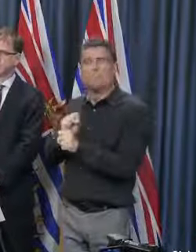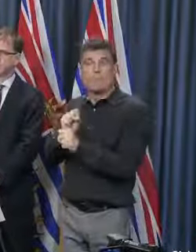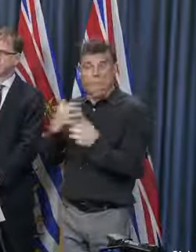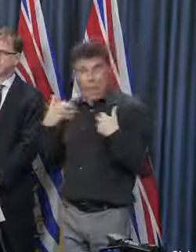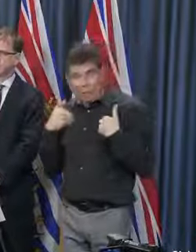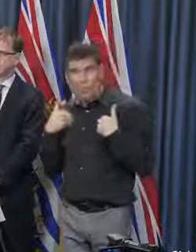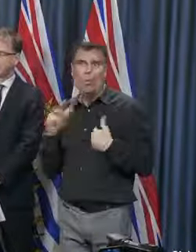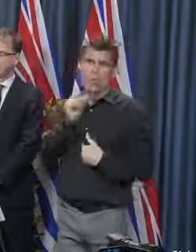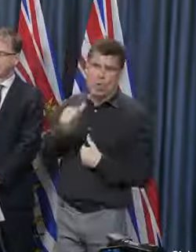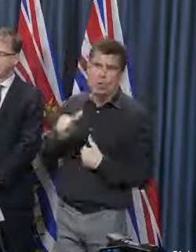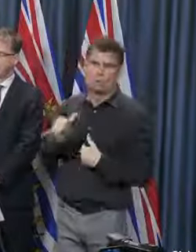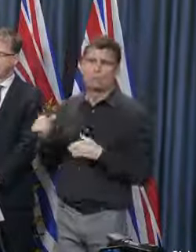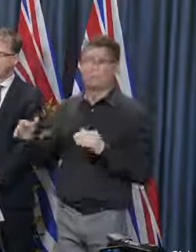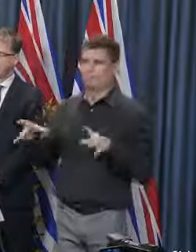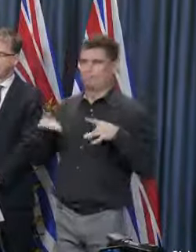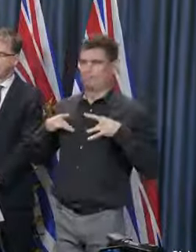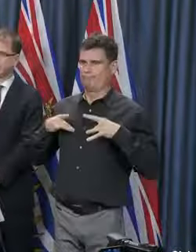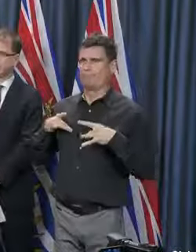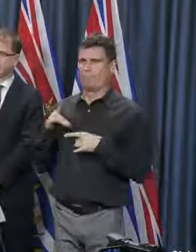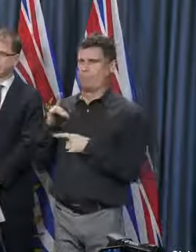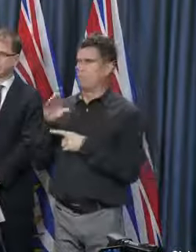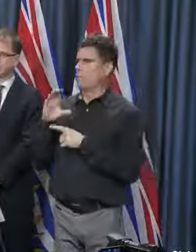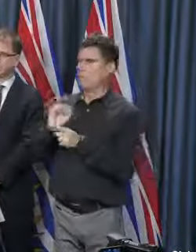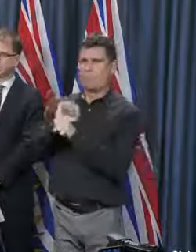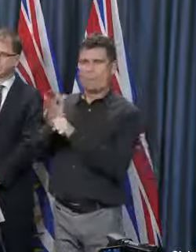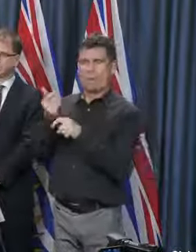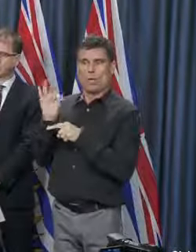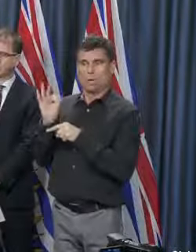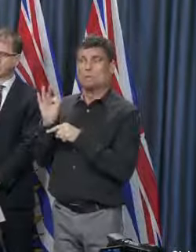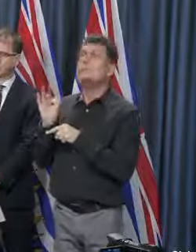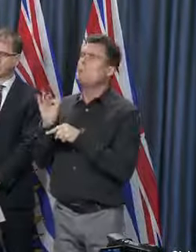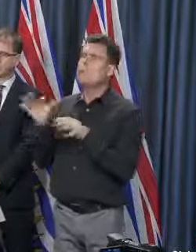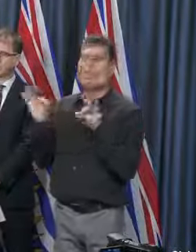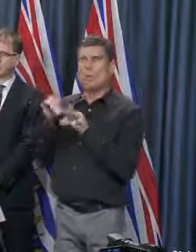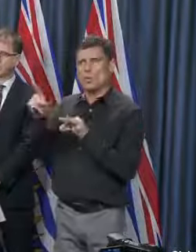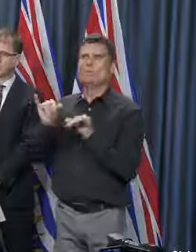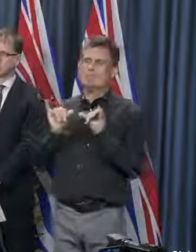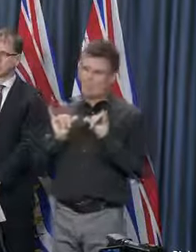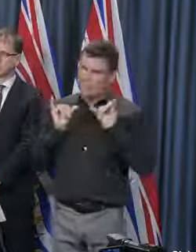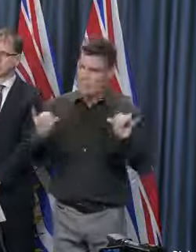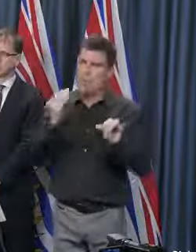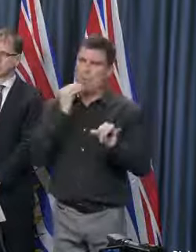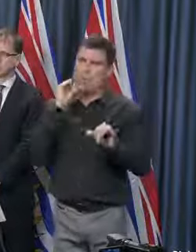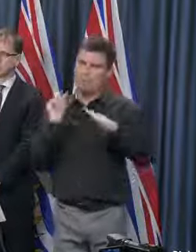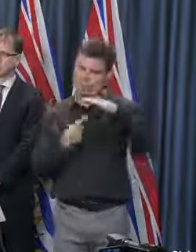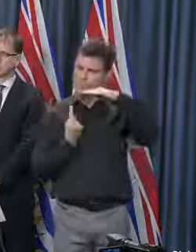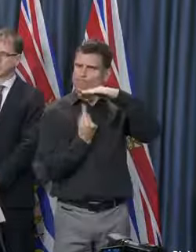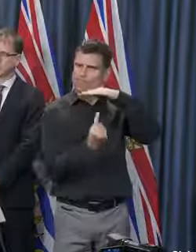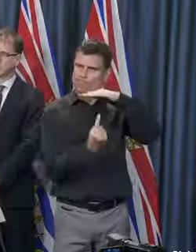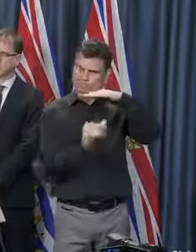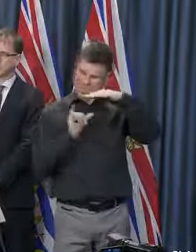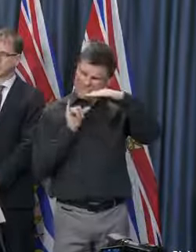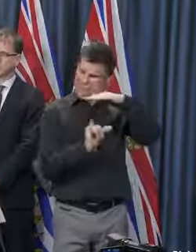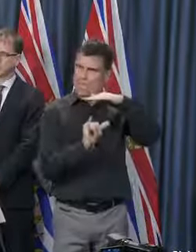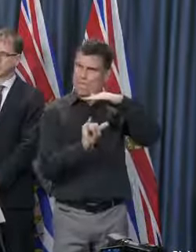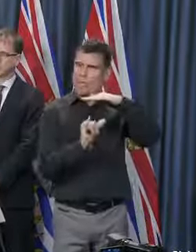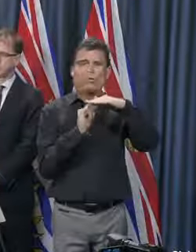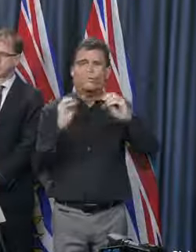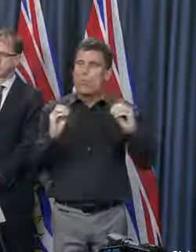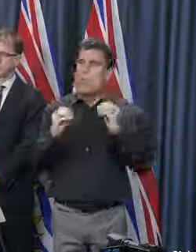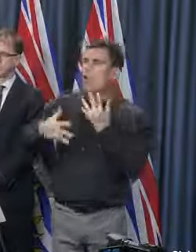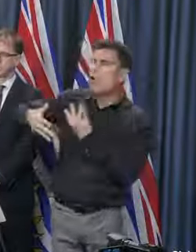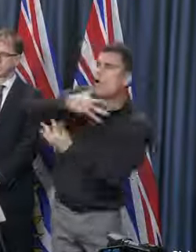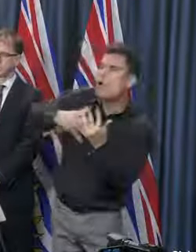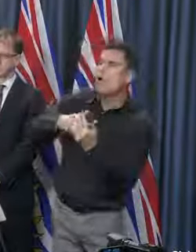school, they should not be around others. And this is the critical time where we're starting to see people turning up